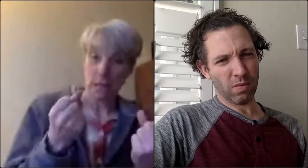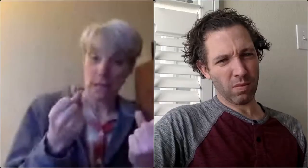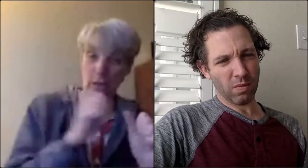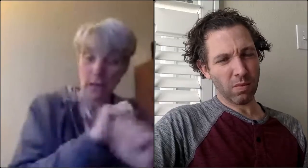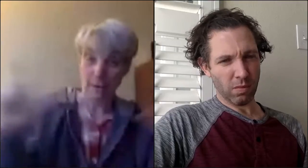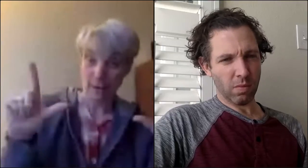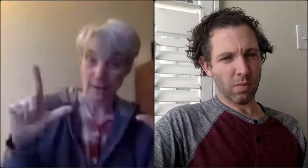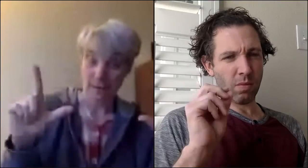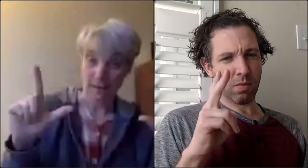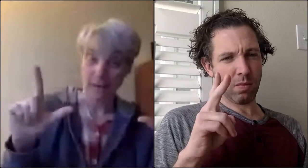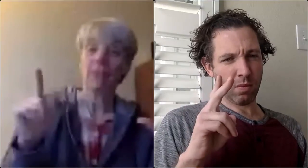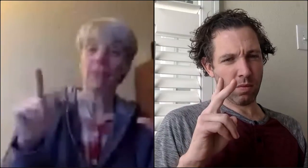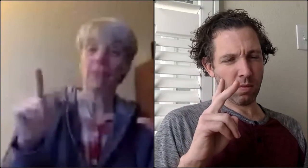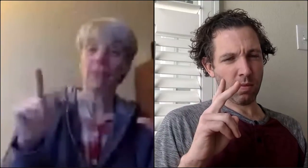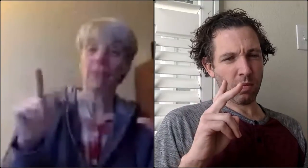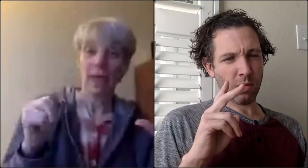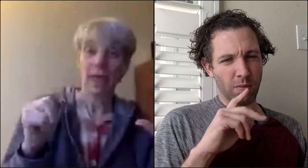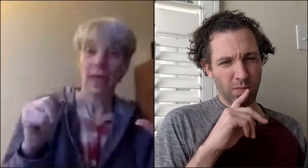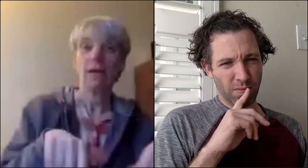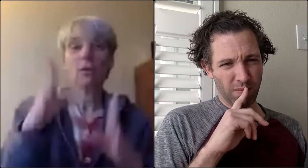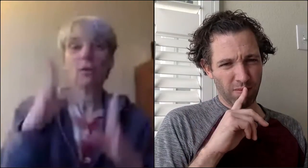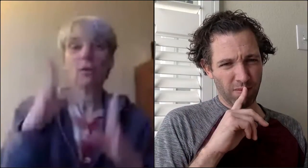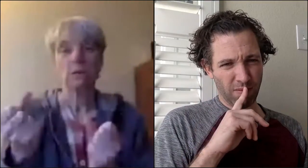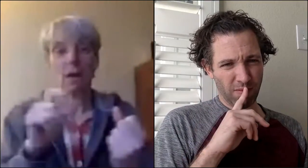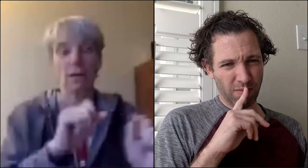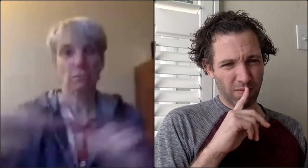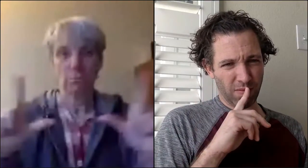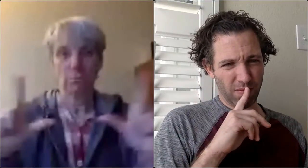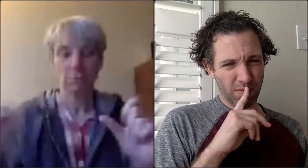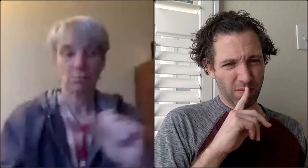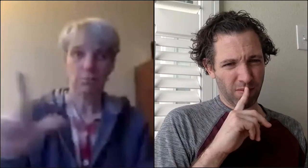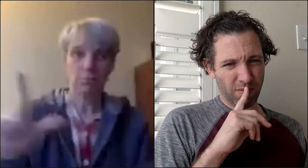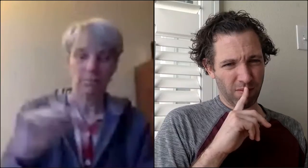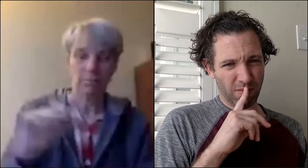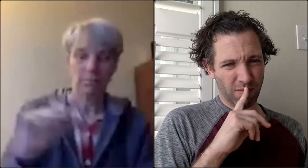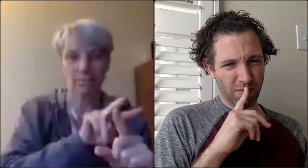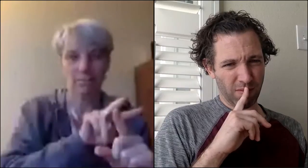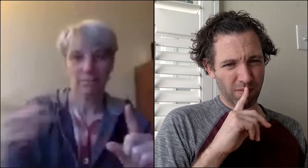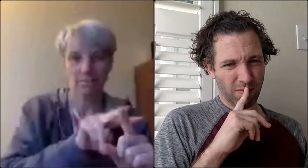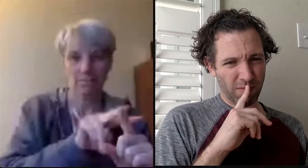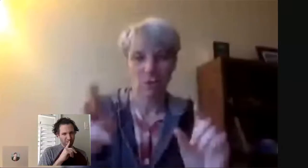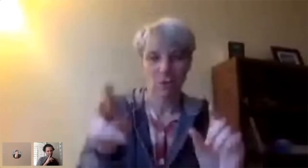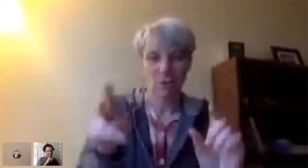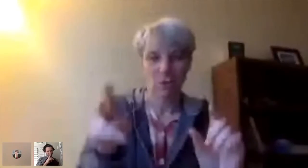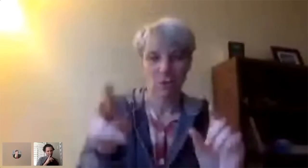So I'll show you what that would look like, and I'd have to learn it too. But, for example, we would do this.